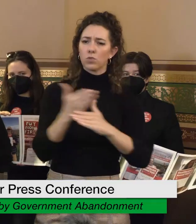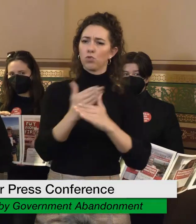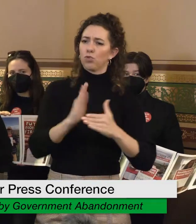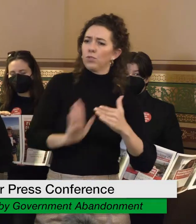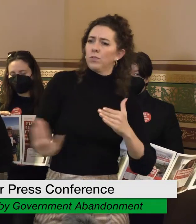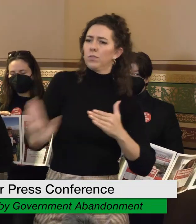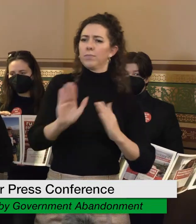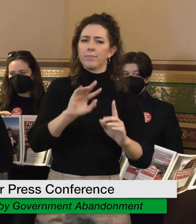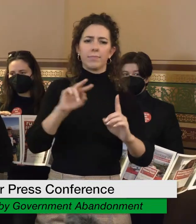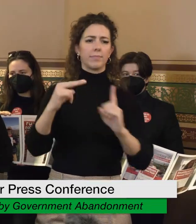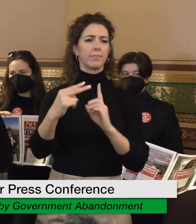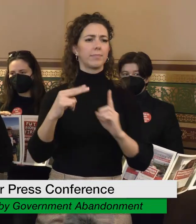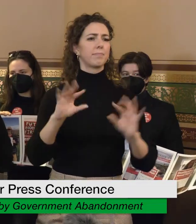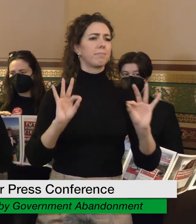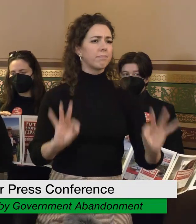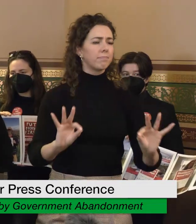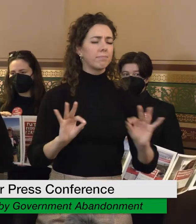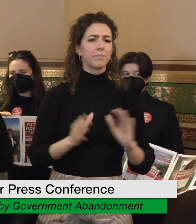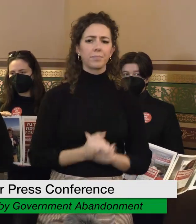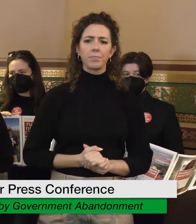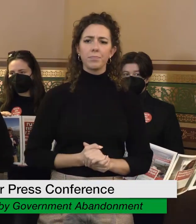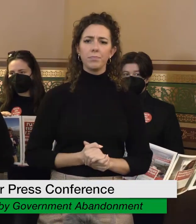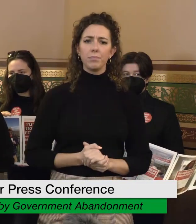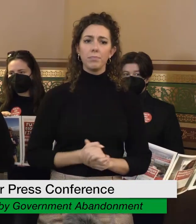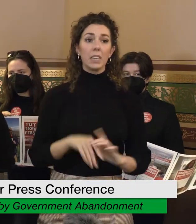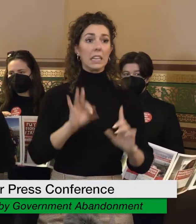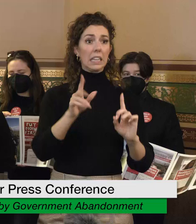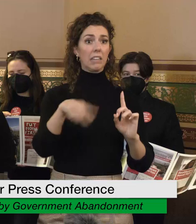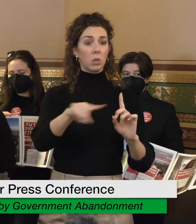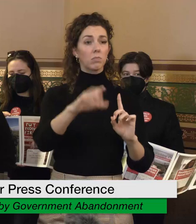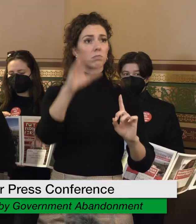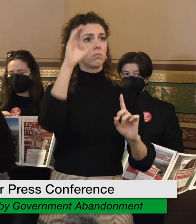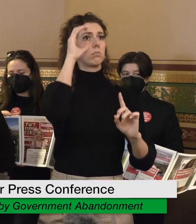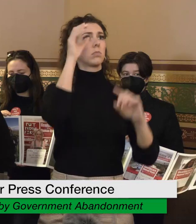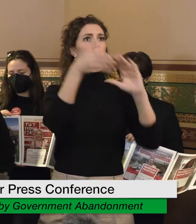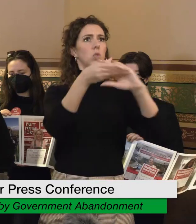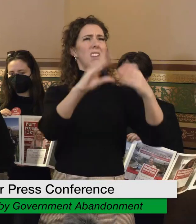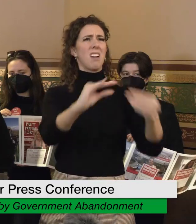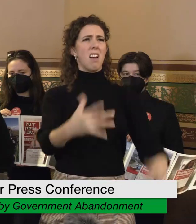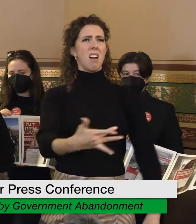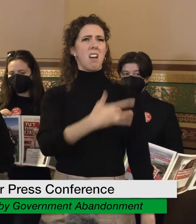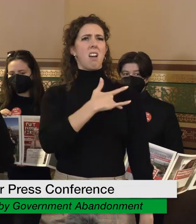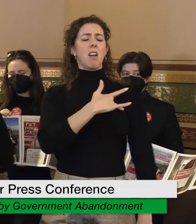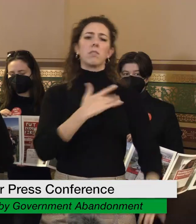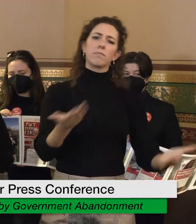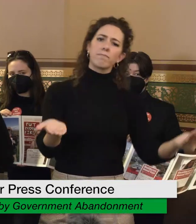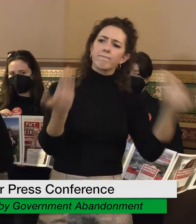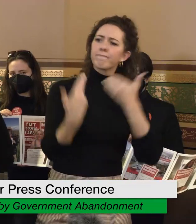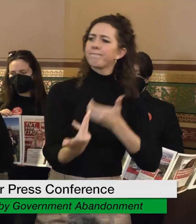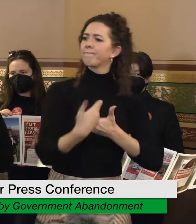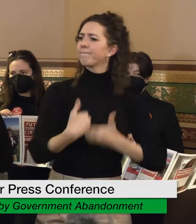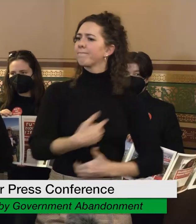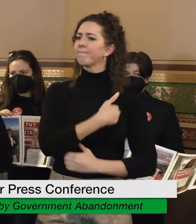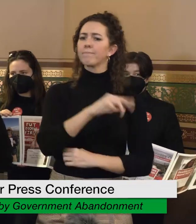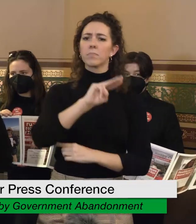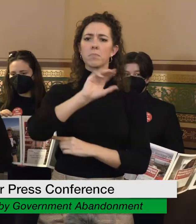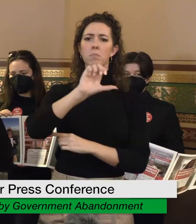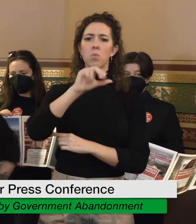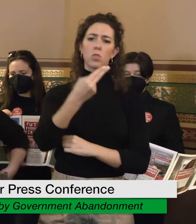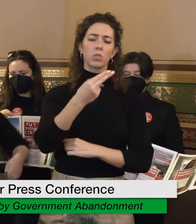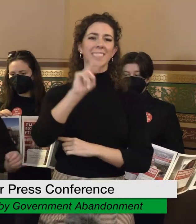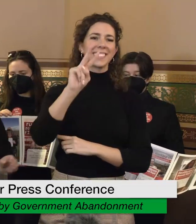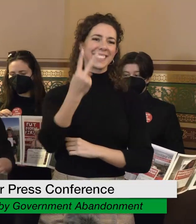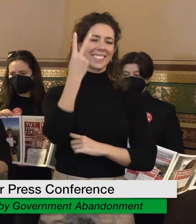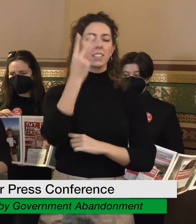perspective. If these stories resonate with you, we invite you to join us on March 2nd with the Vermont Poor